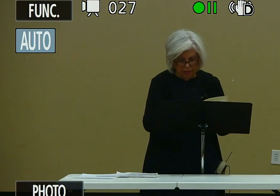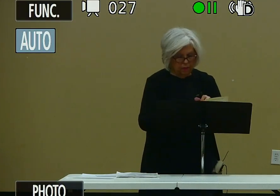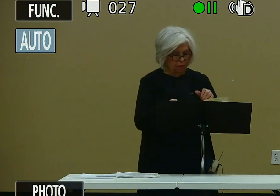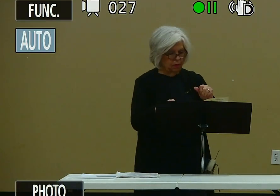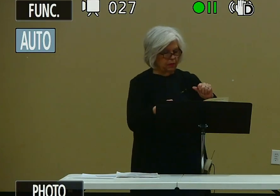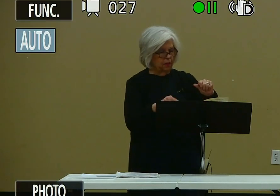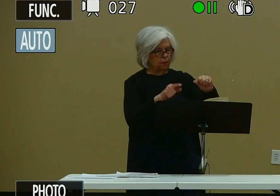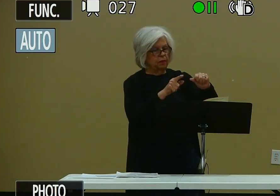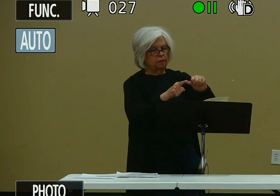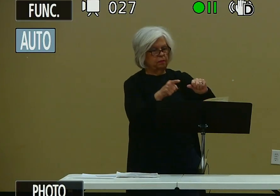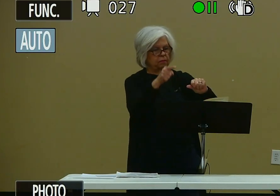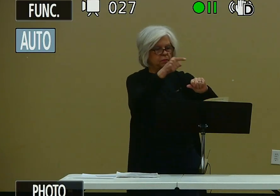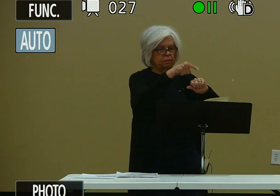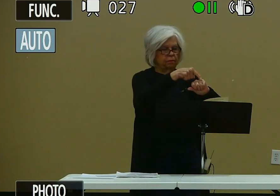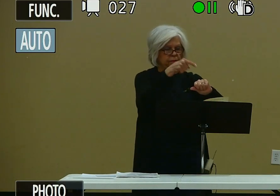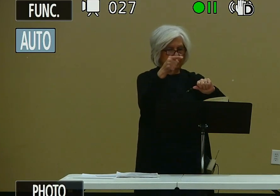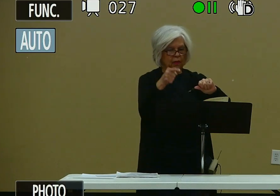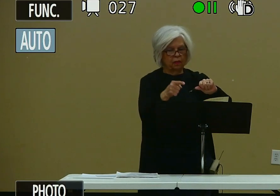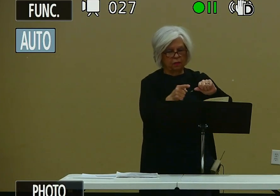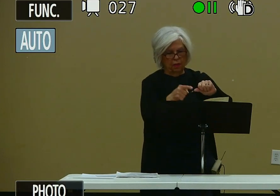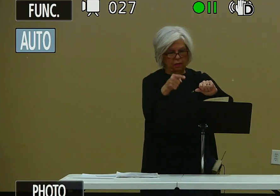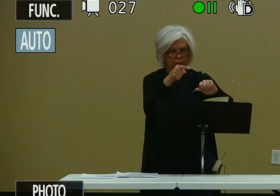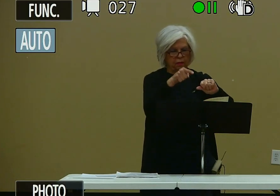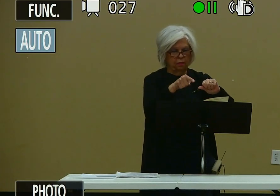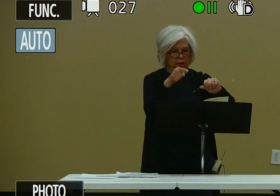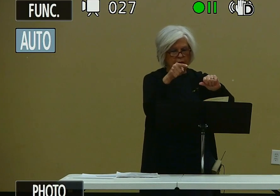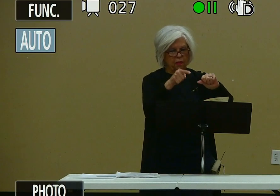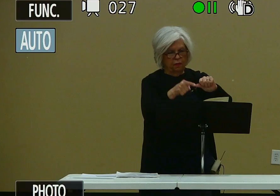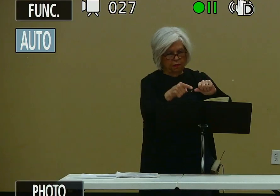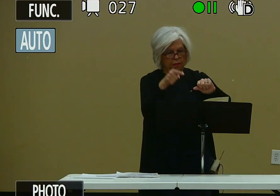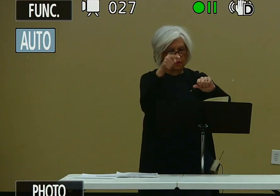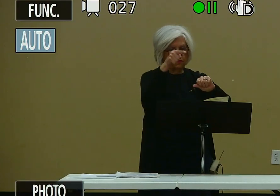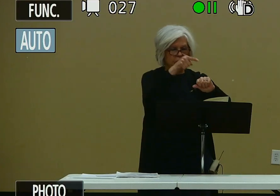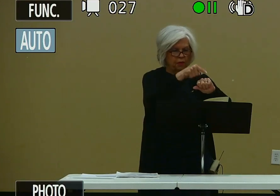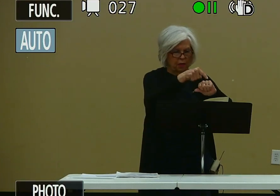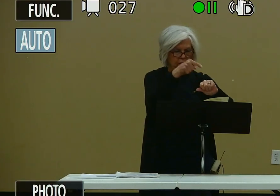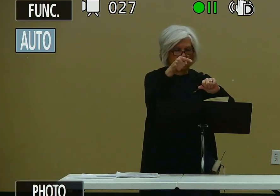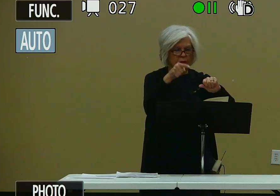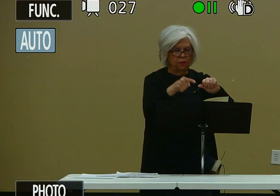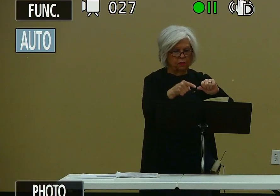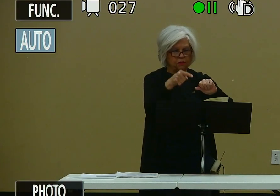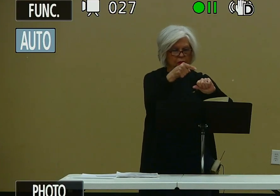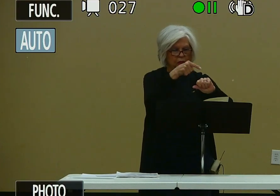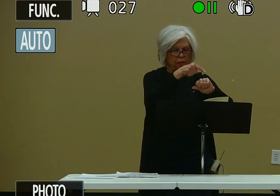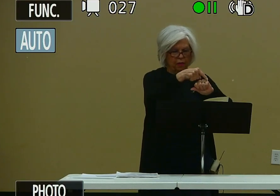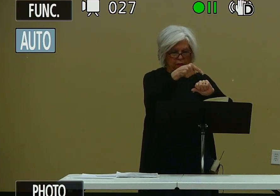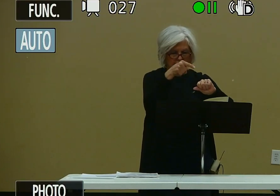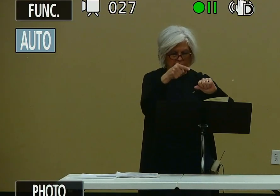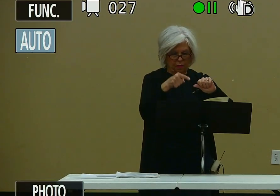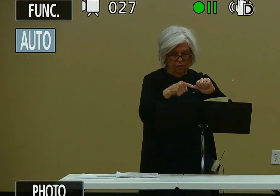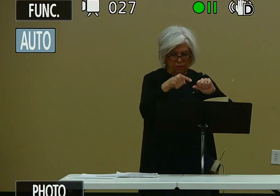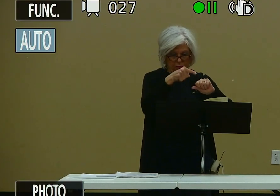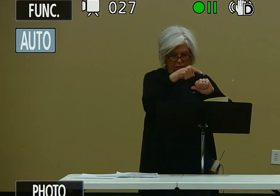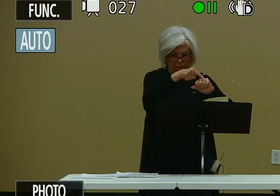other. Okay. Then. This, then. This, then. This, then.